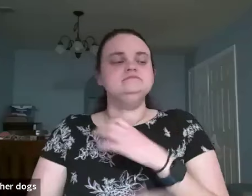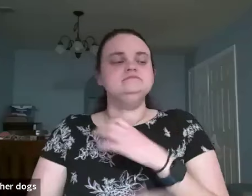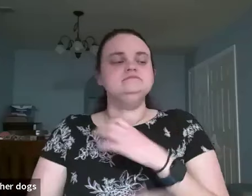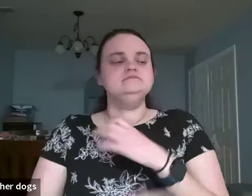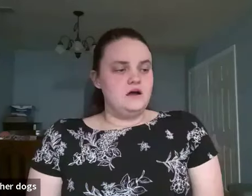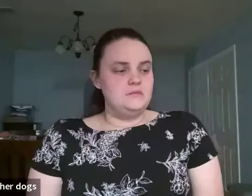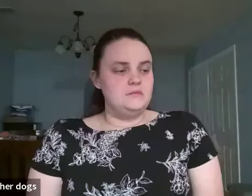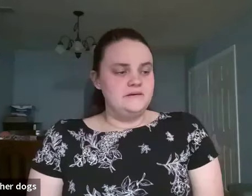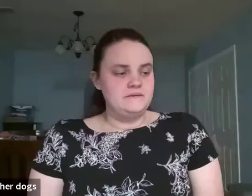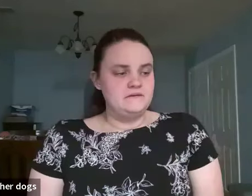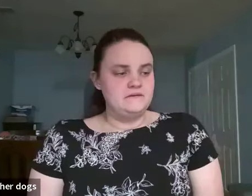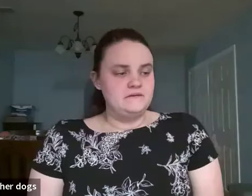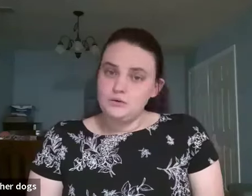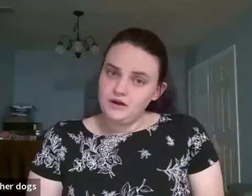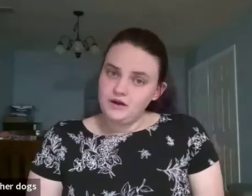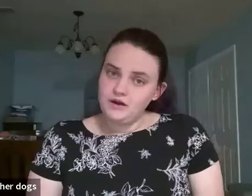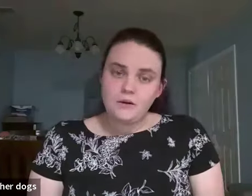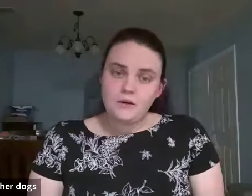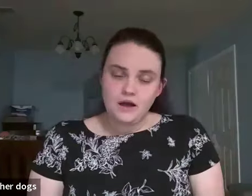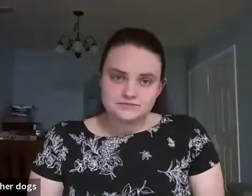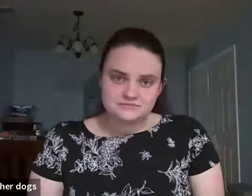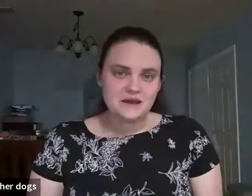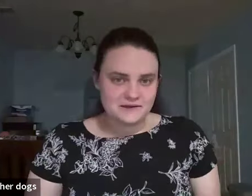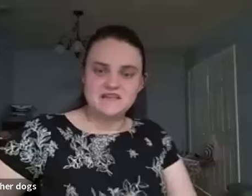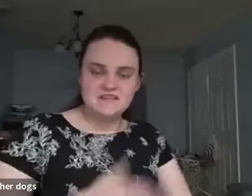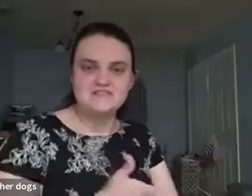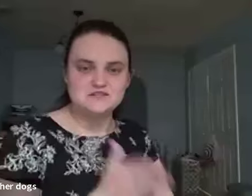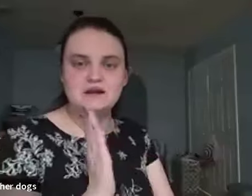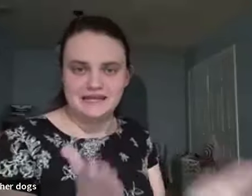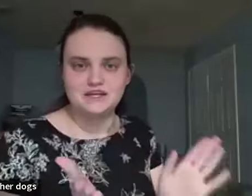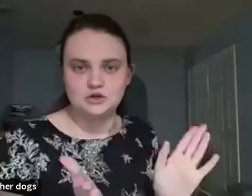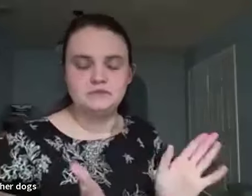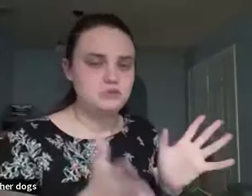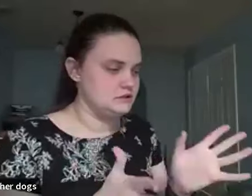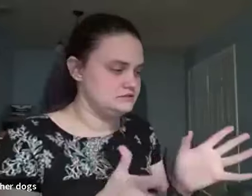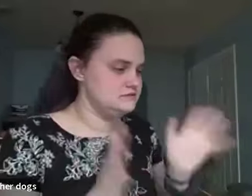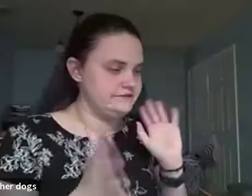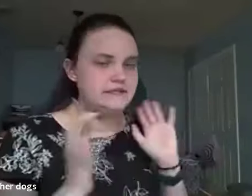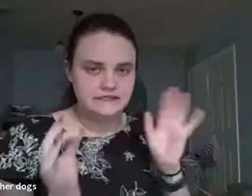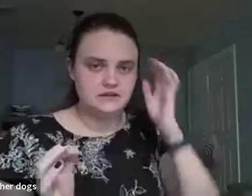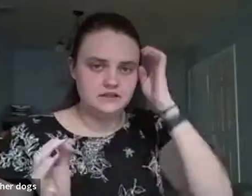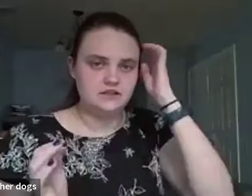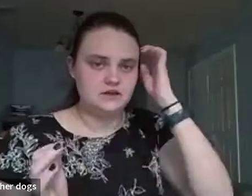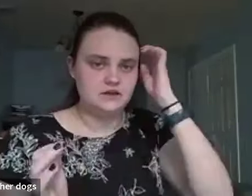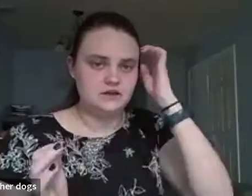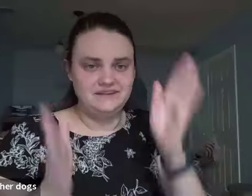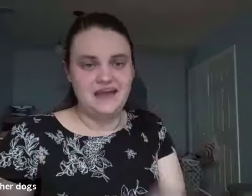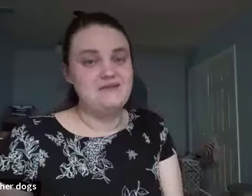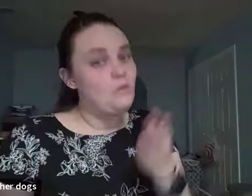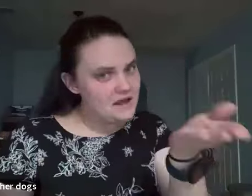Um, throw up. Okay. I think this one again could be important if you need, yeah.